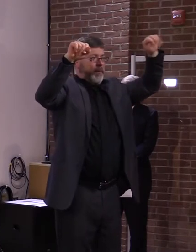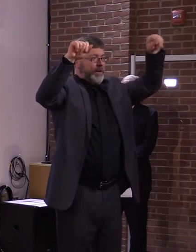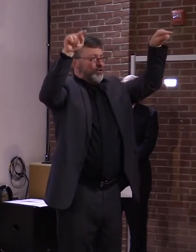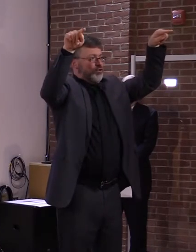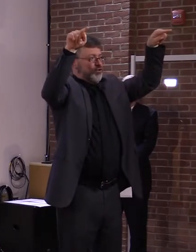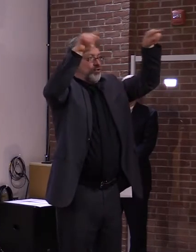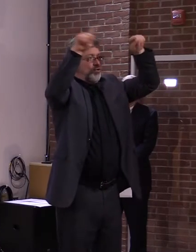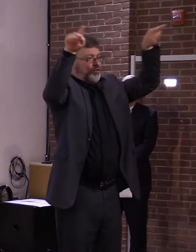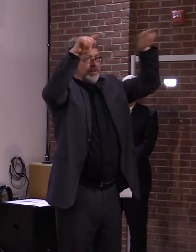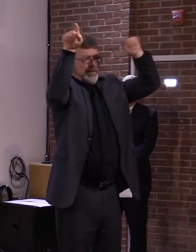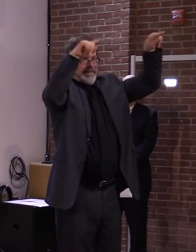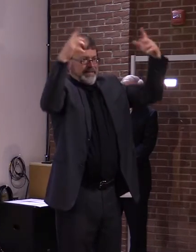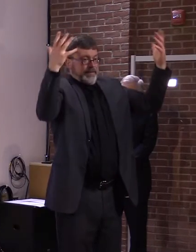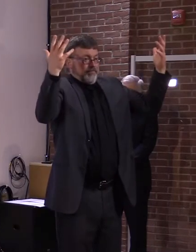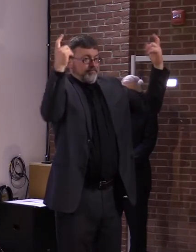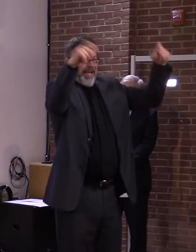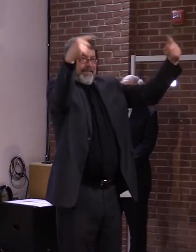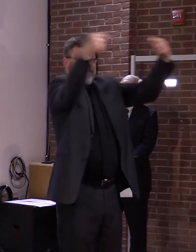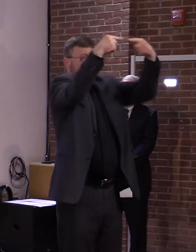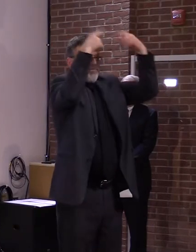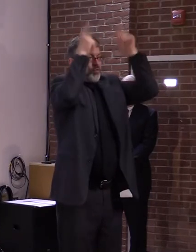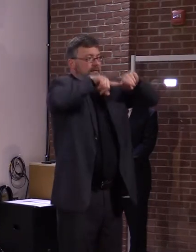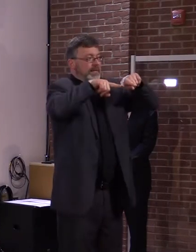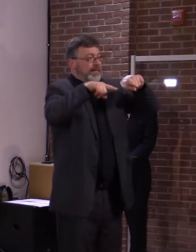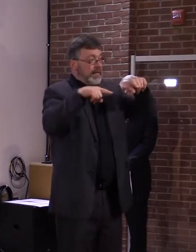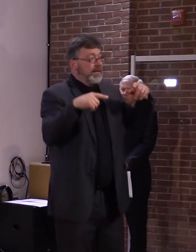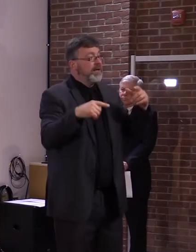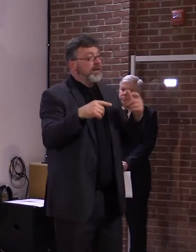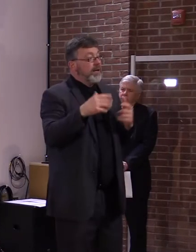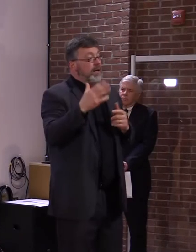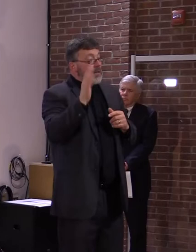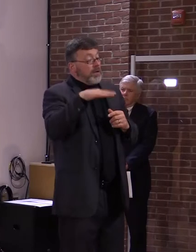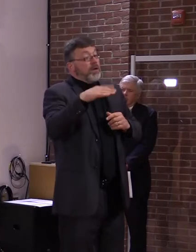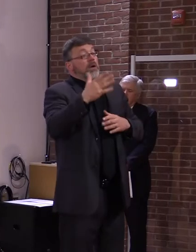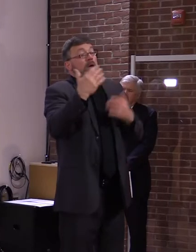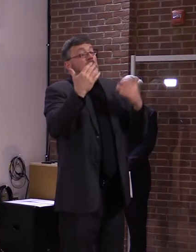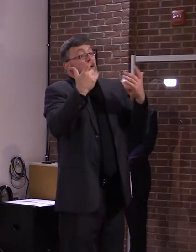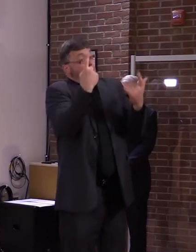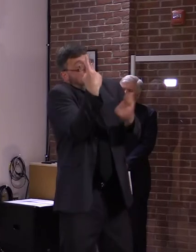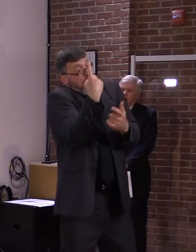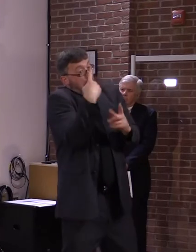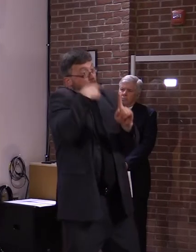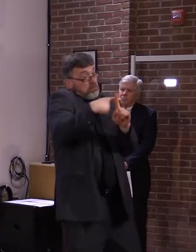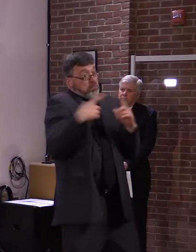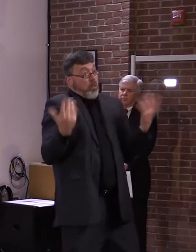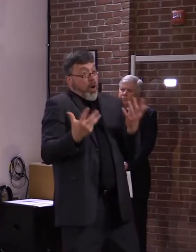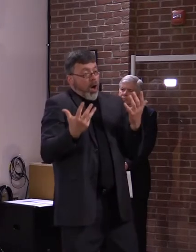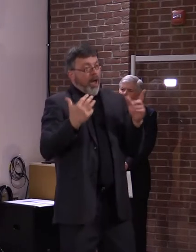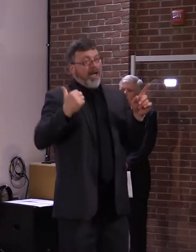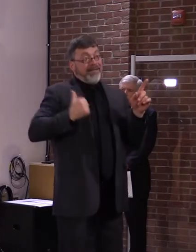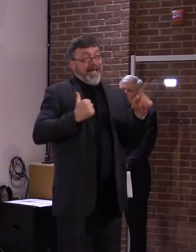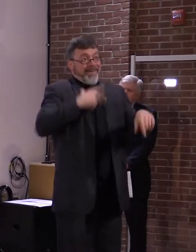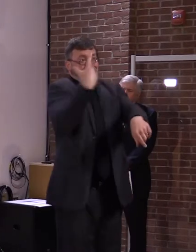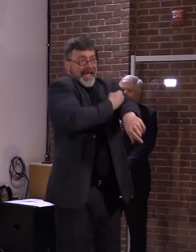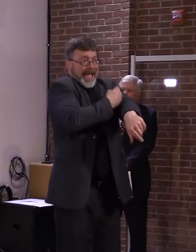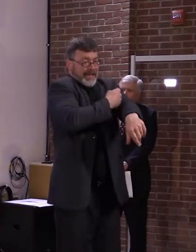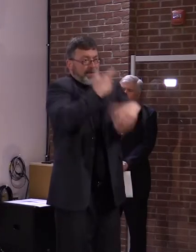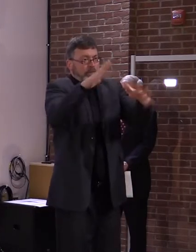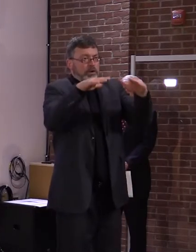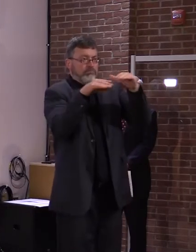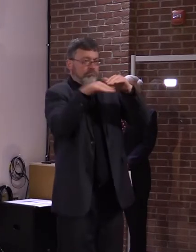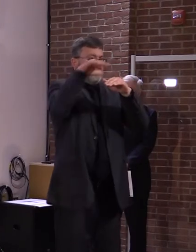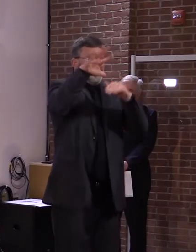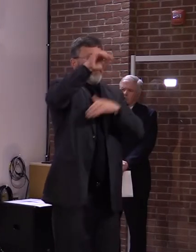In fact, I think they're up over 50% at this point in time. Their second doses, but they put all their efforts into the first